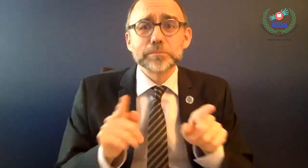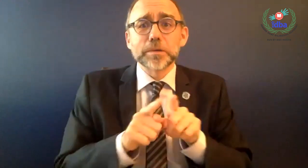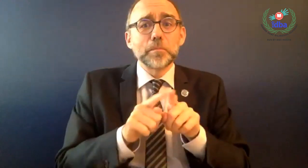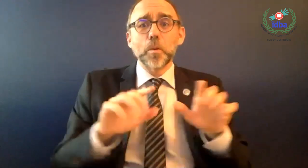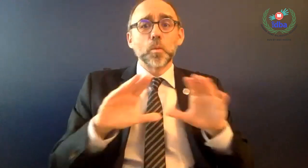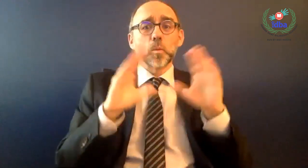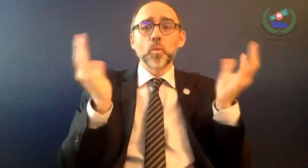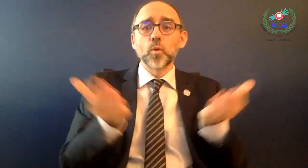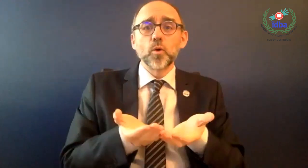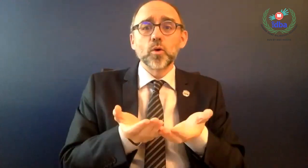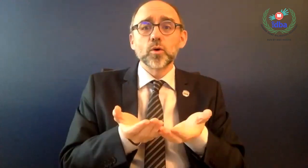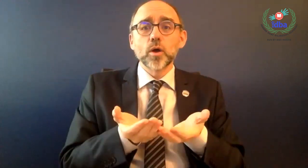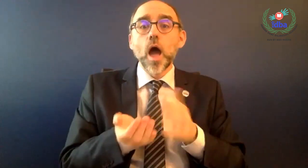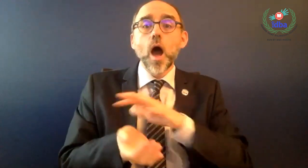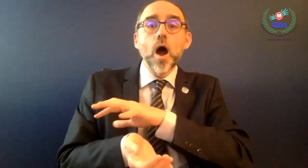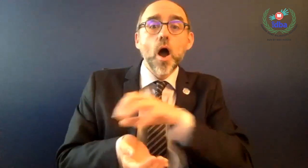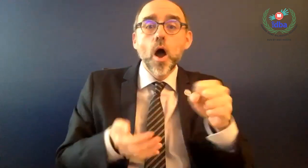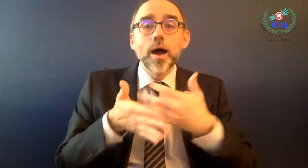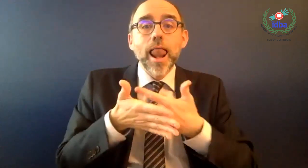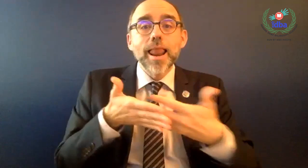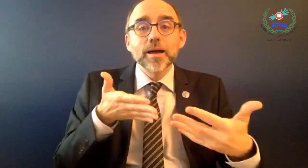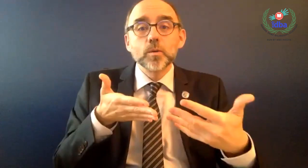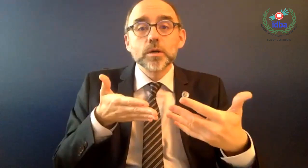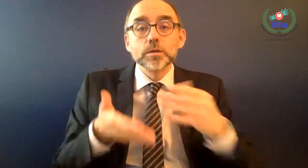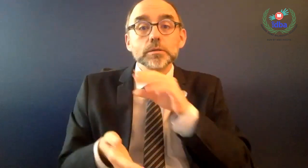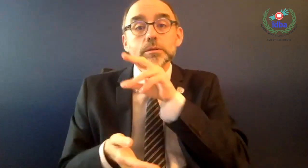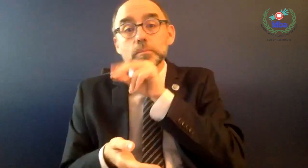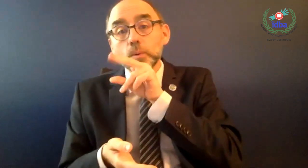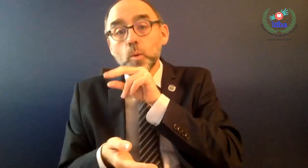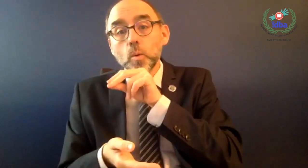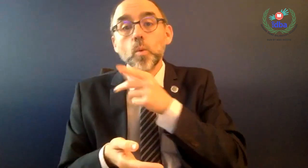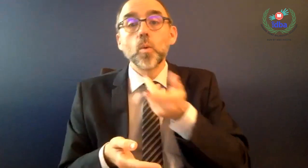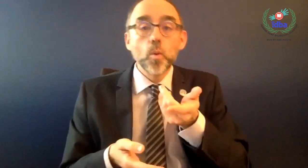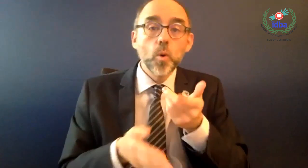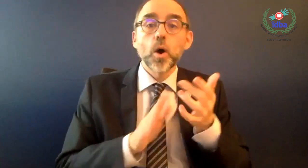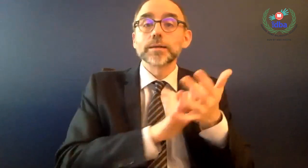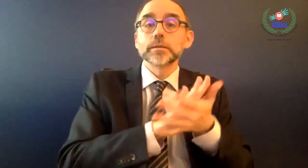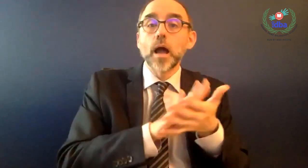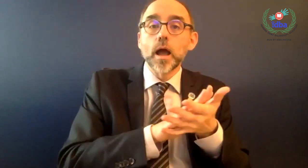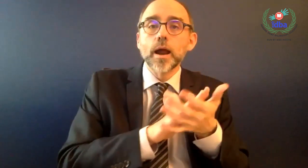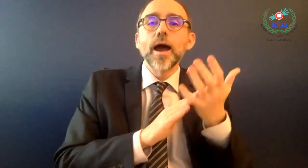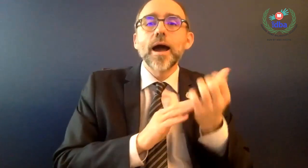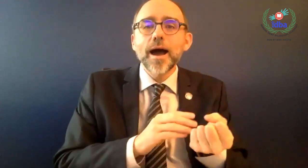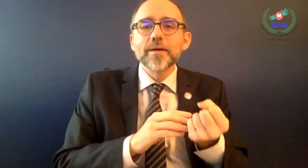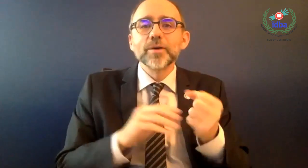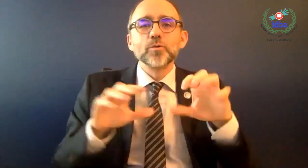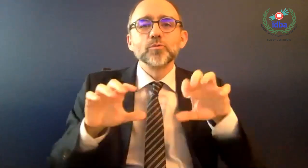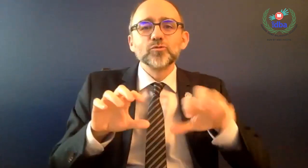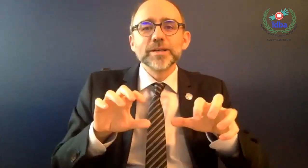okay. It is the same in all over the world in all the languages, spoken language also and sign languages also.